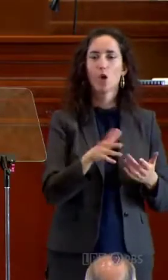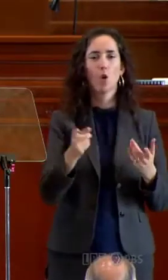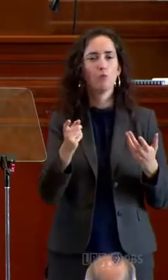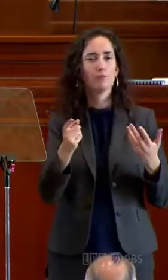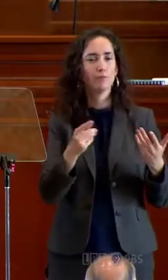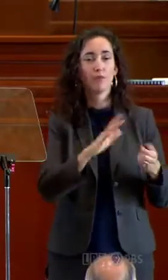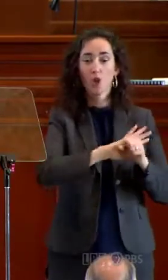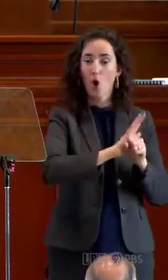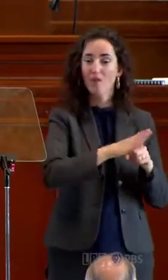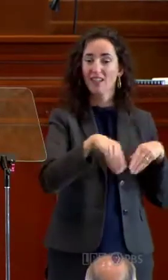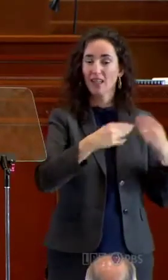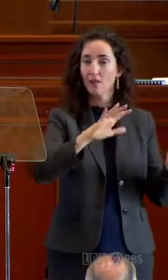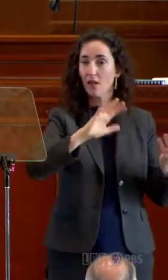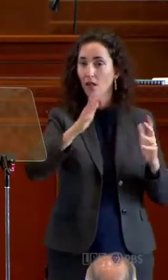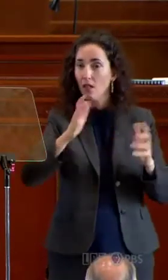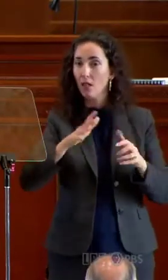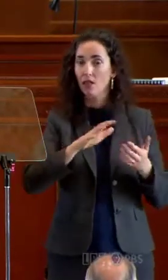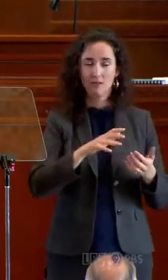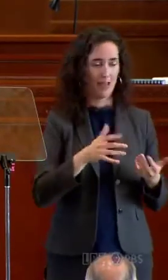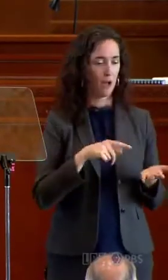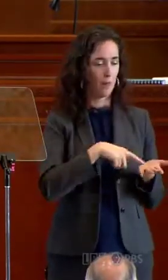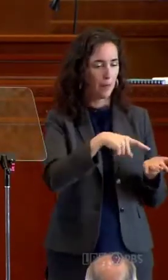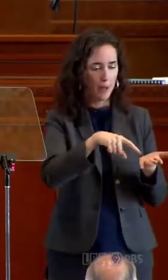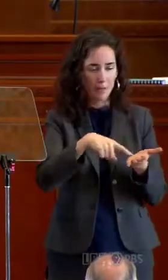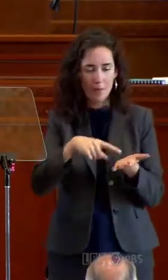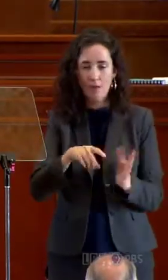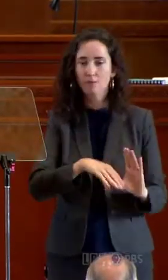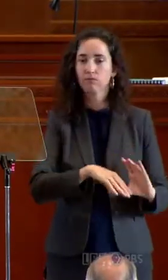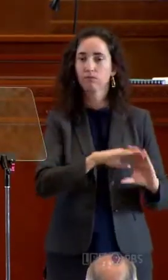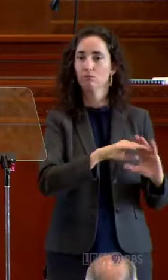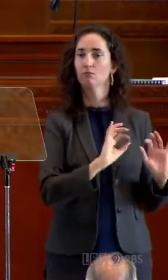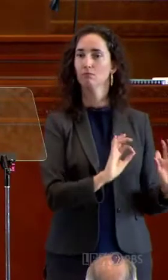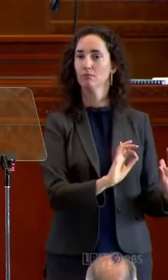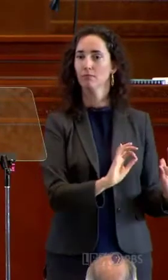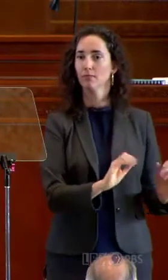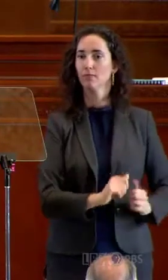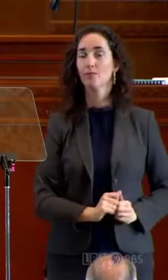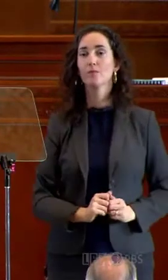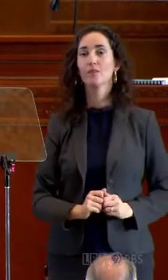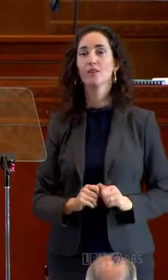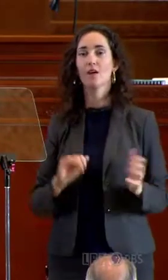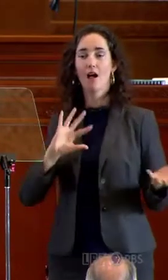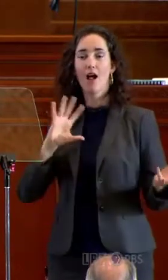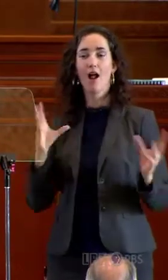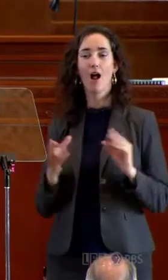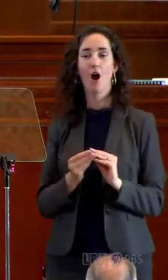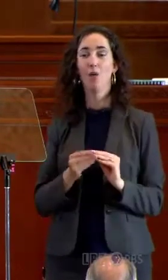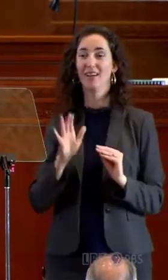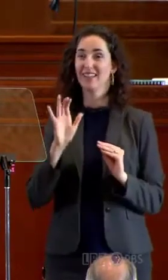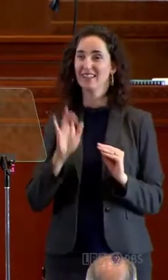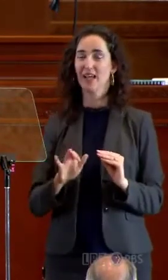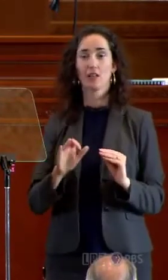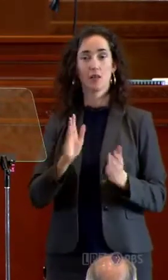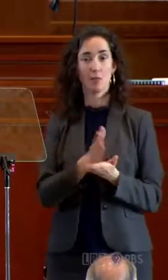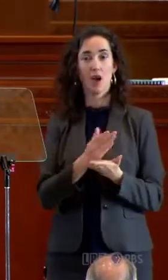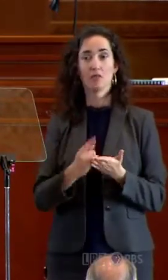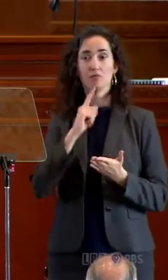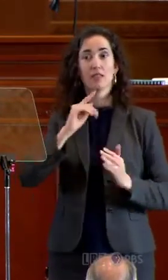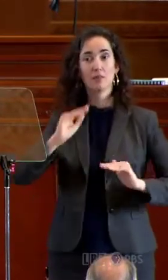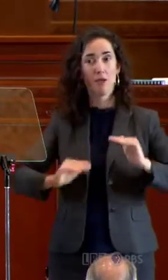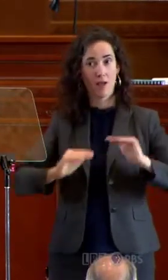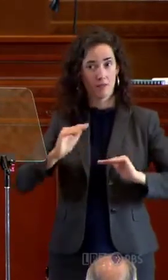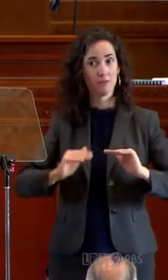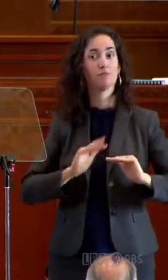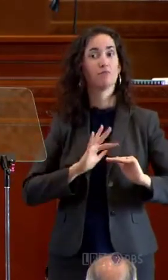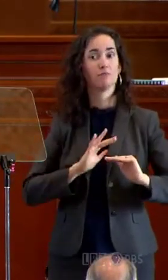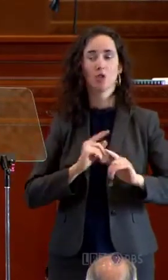that were caused by the pandemic in the first place. So altogether, this is a balanced budget. It is